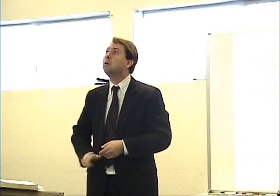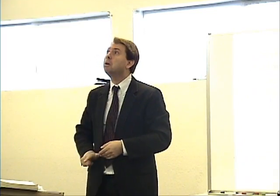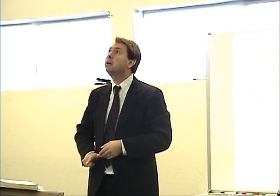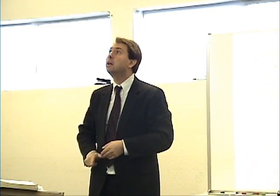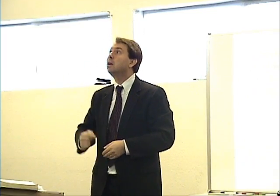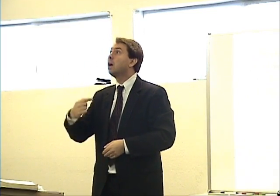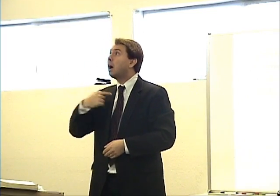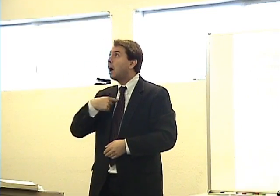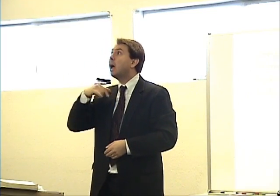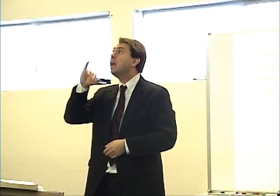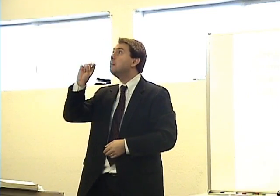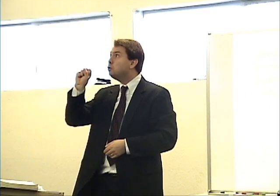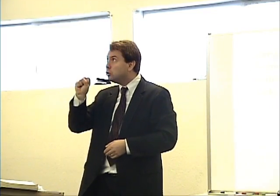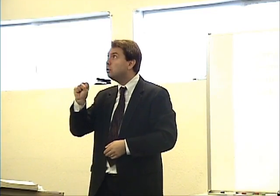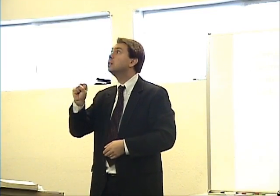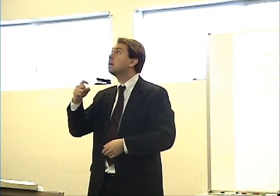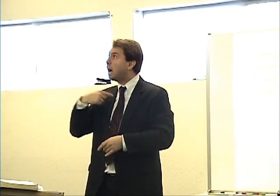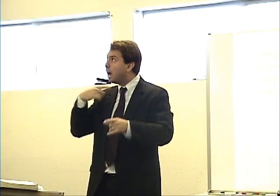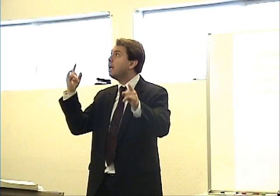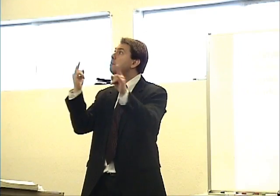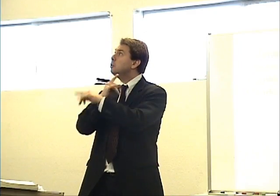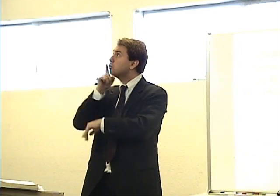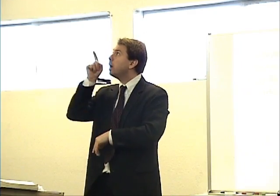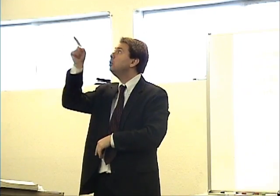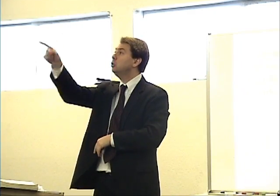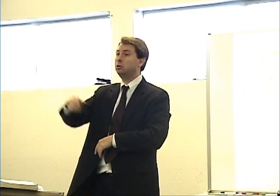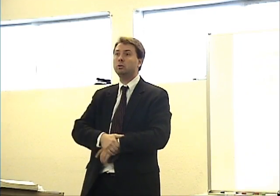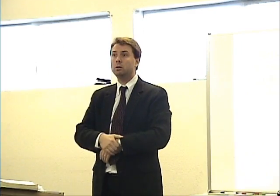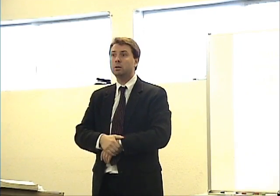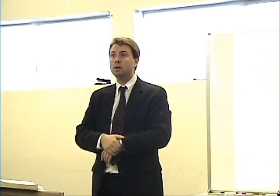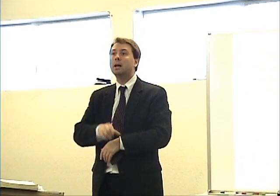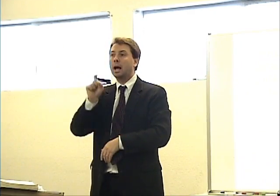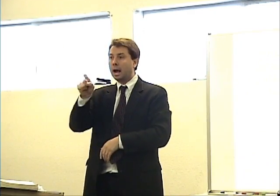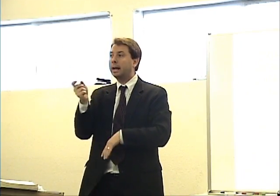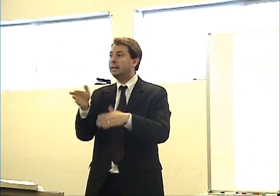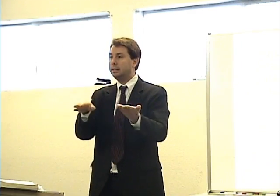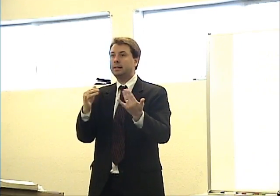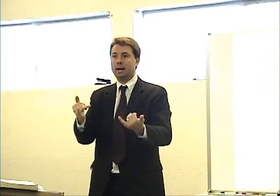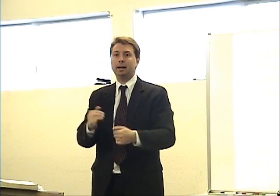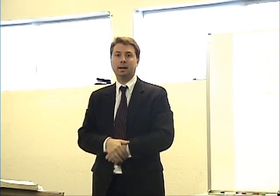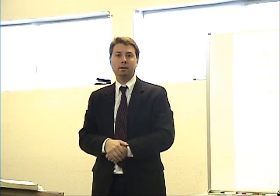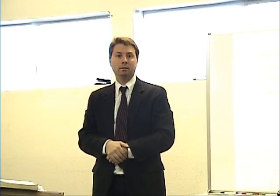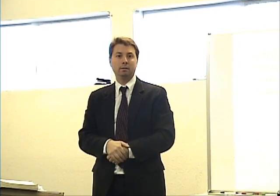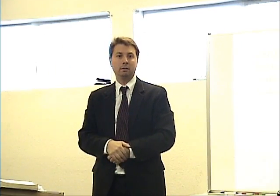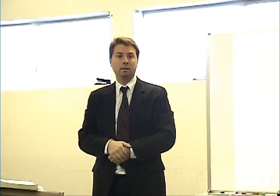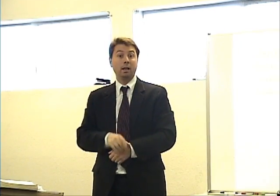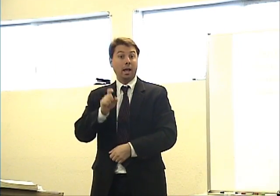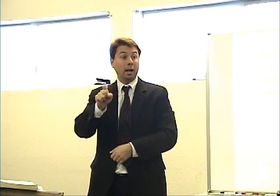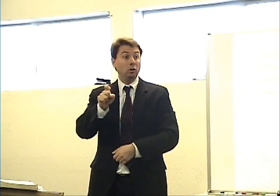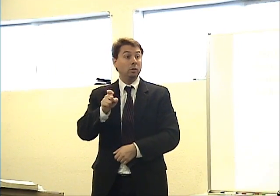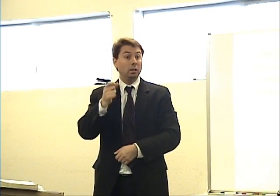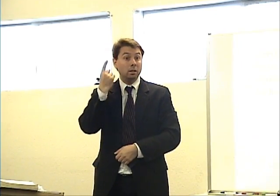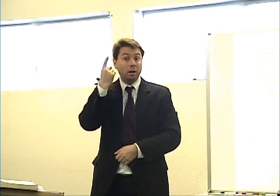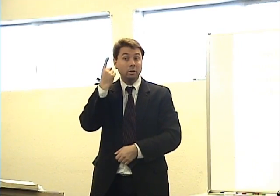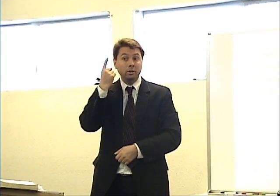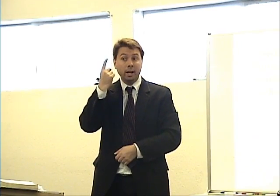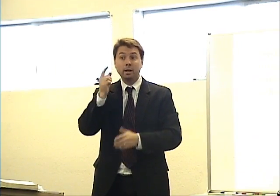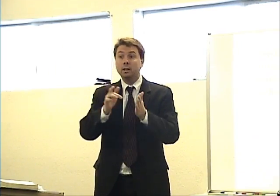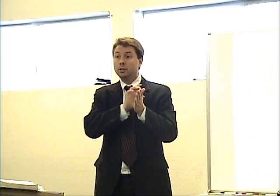Lord, I am Judas. I have betrayed you. I need to die now. And you need to understand